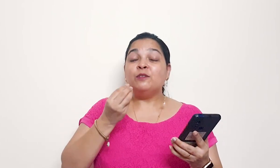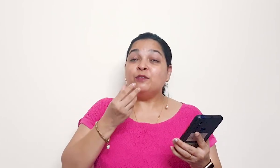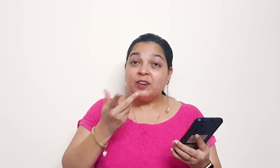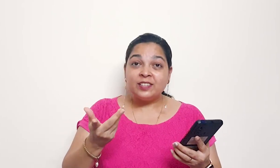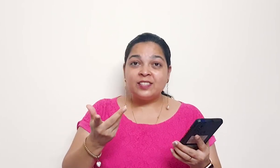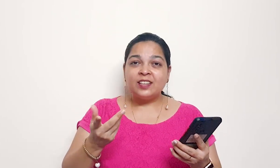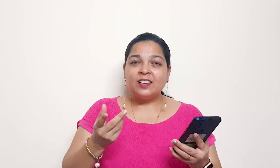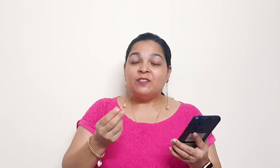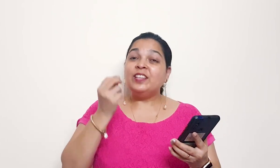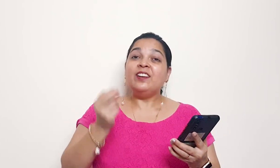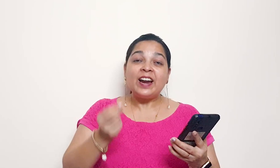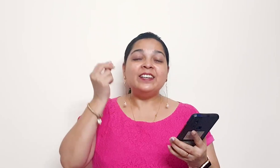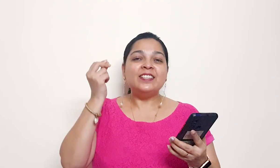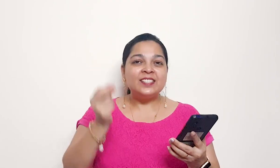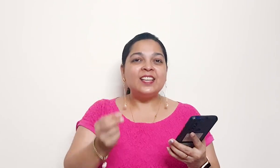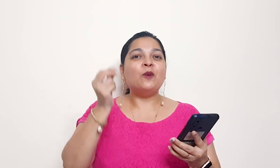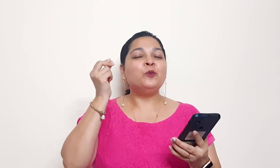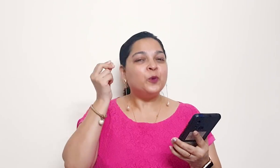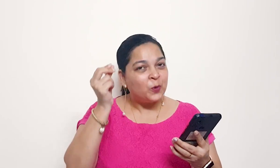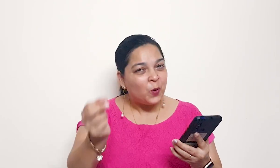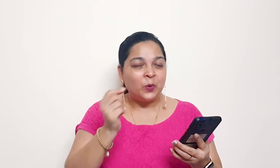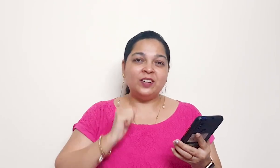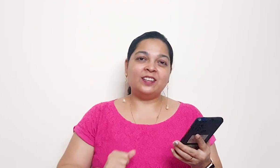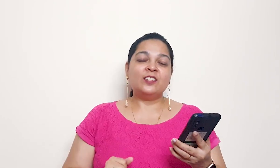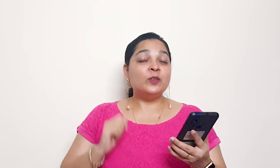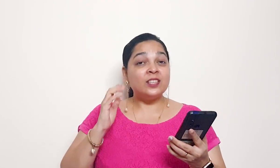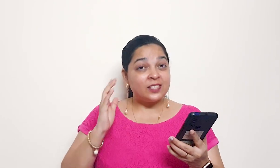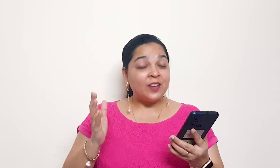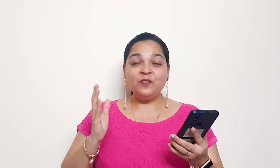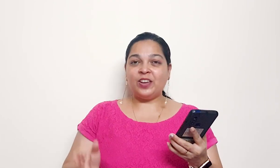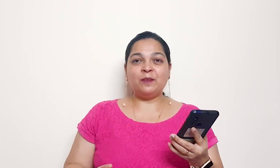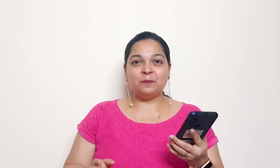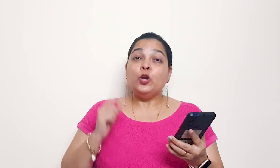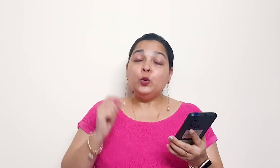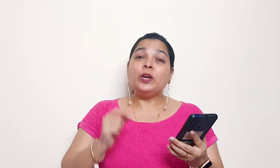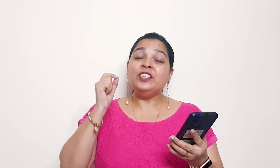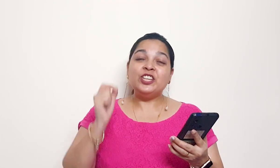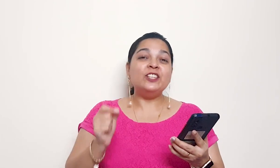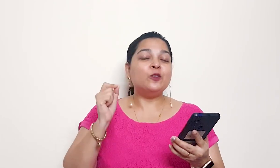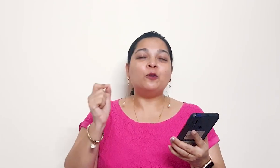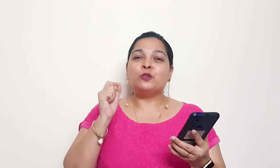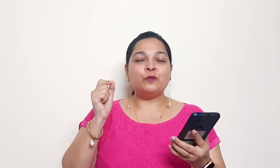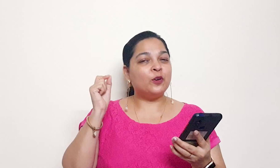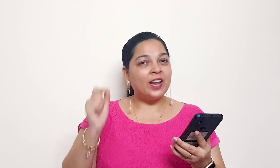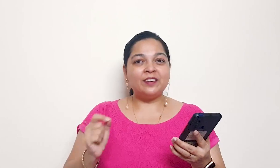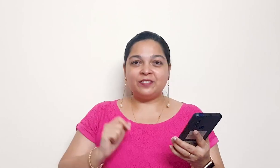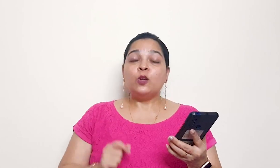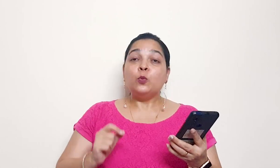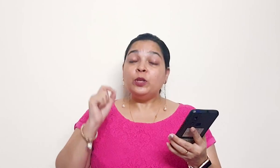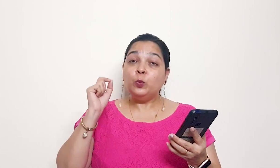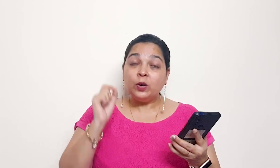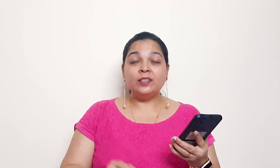with words, with the right sound code. In the same way, you can change the course of your